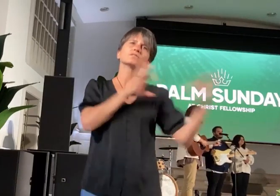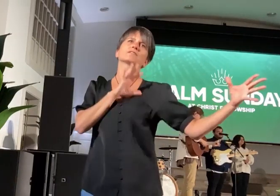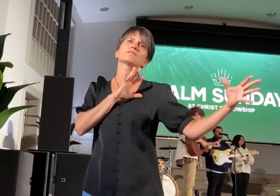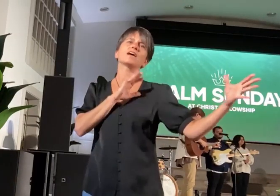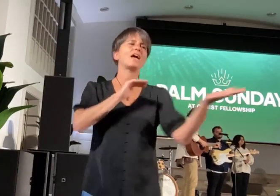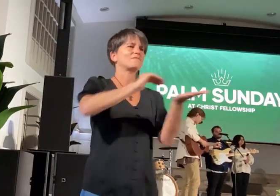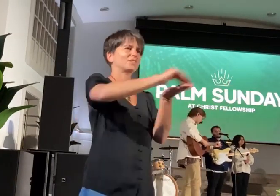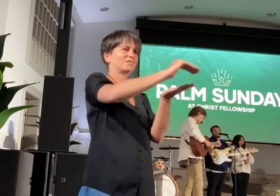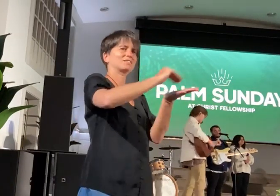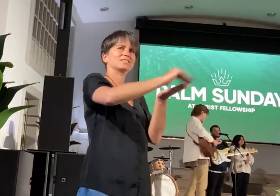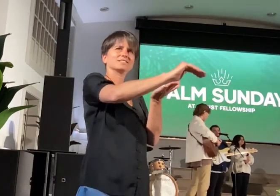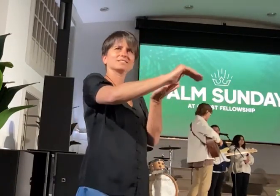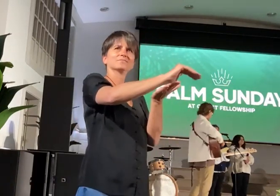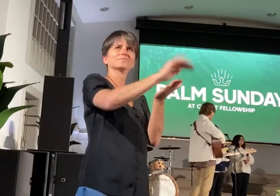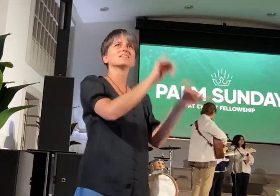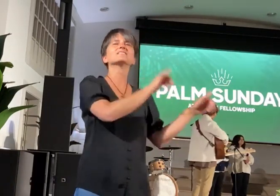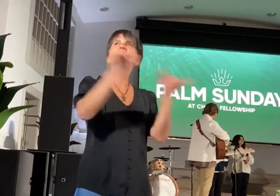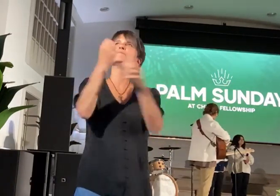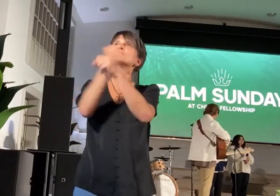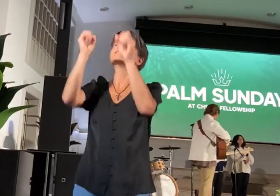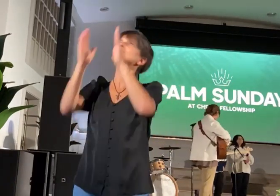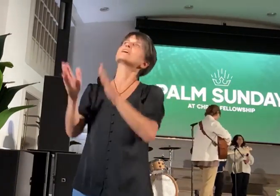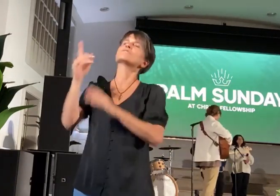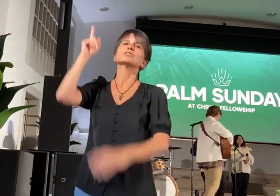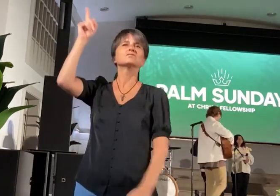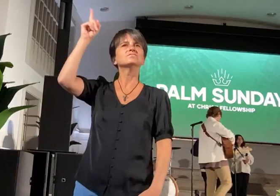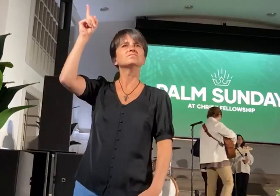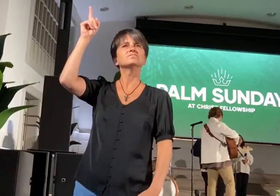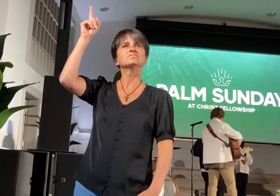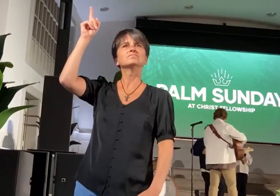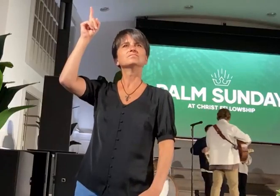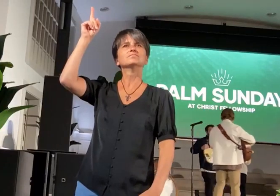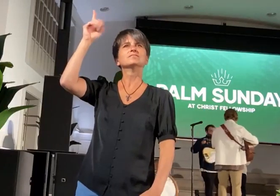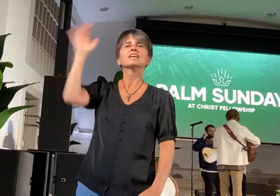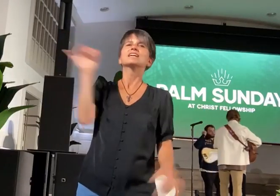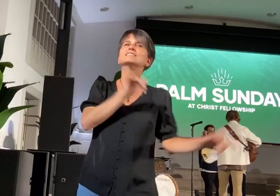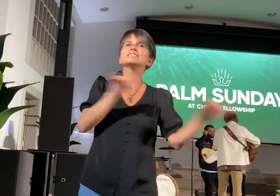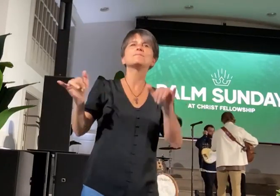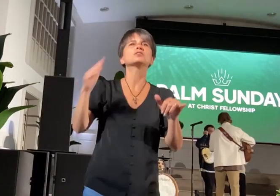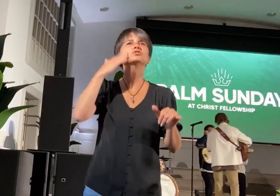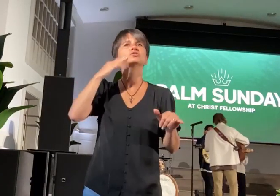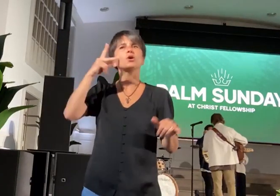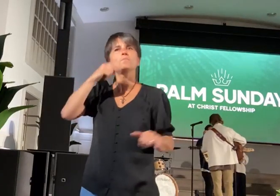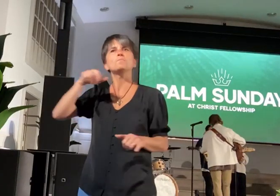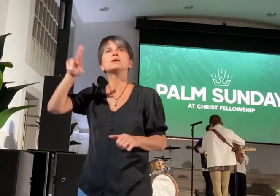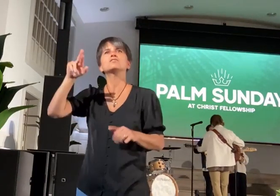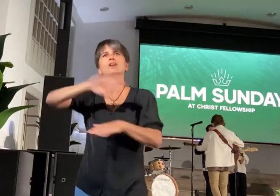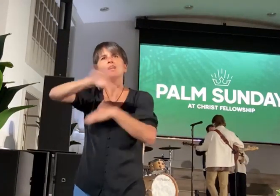for the person who harmed us, just like our Savior did. For Judas and for Peter and the disciples that walked away.